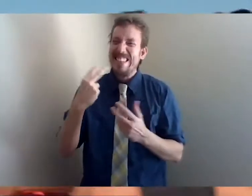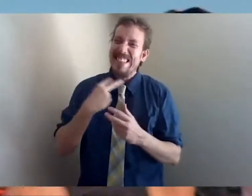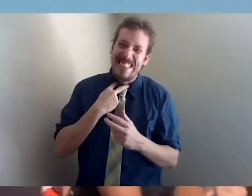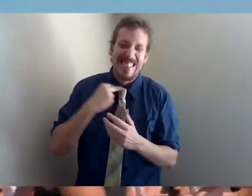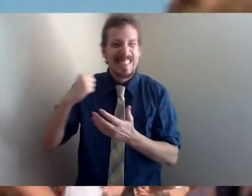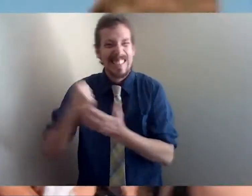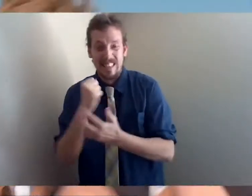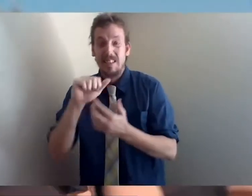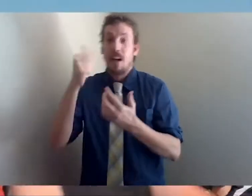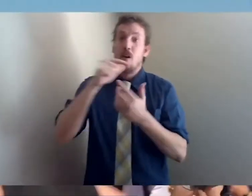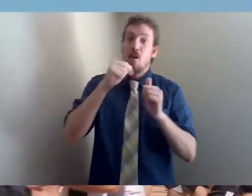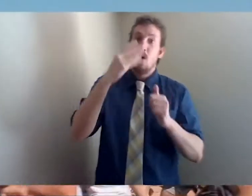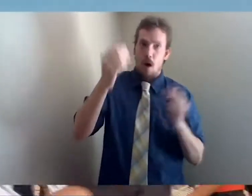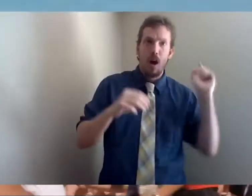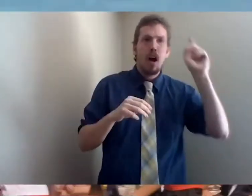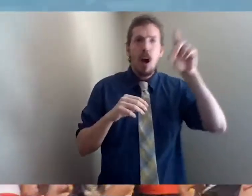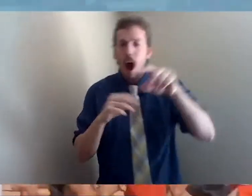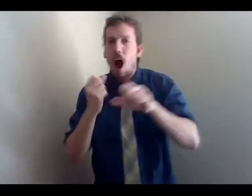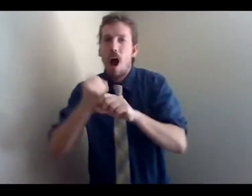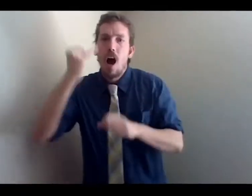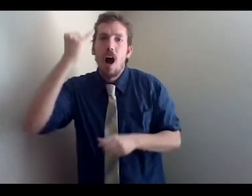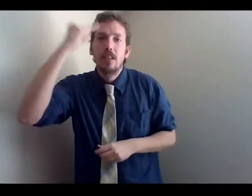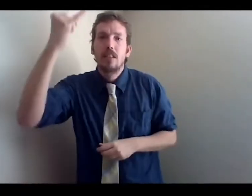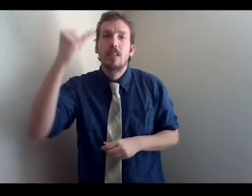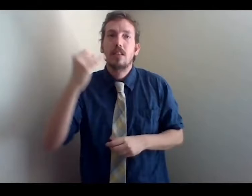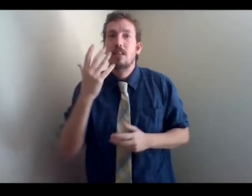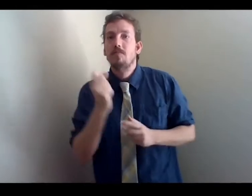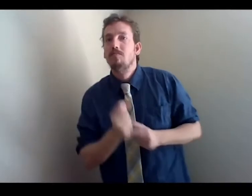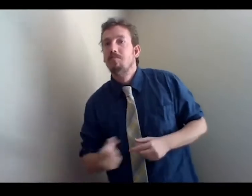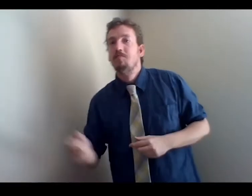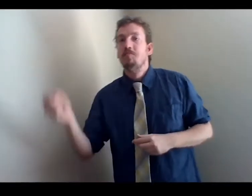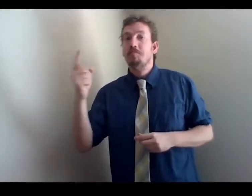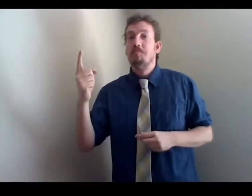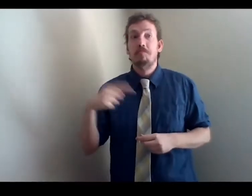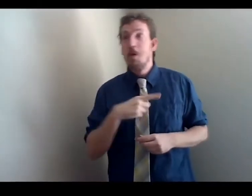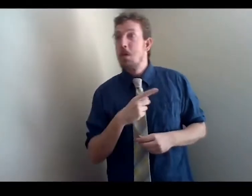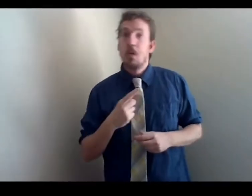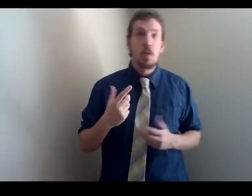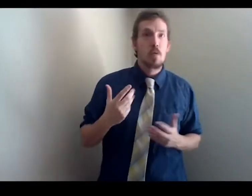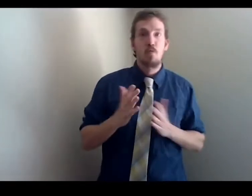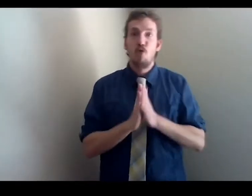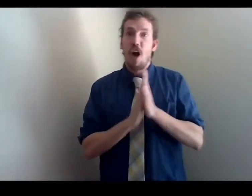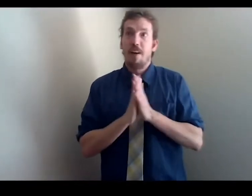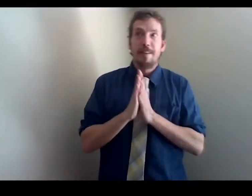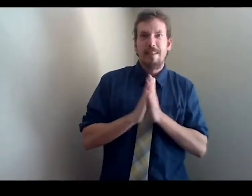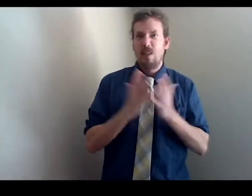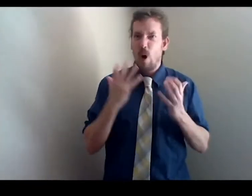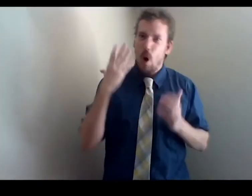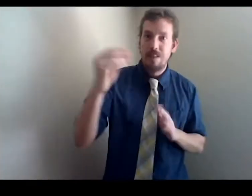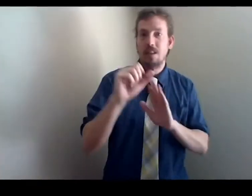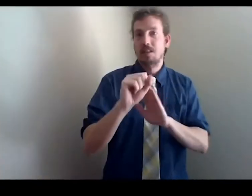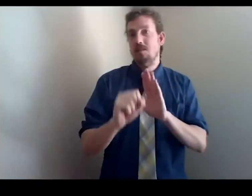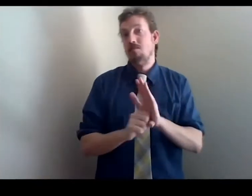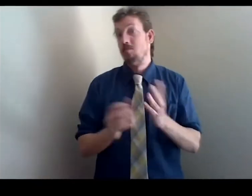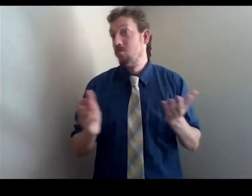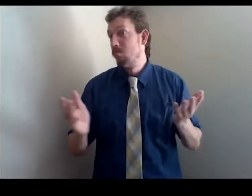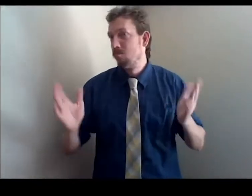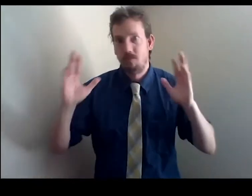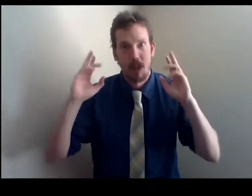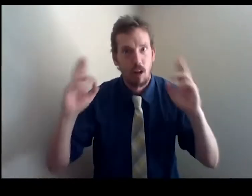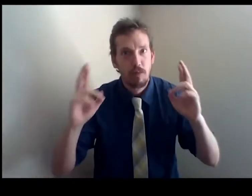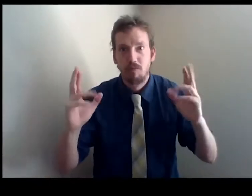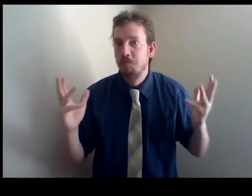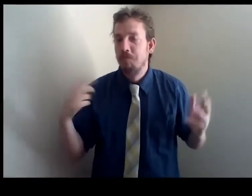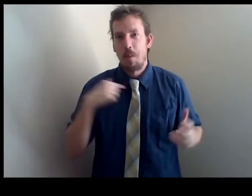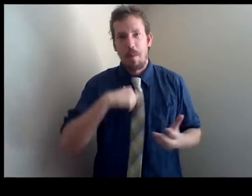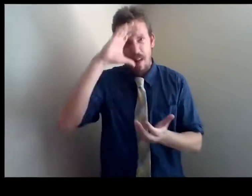So the remaining of the boys definitely want to make it to state. We have 2 seniors that unfortunately won't be there, but hopefully next year our remaining players will have that